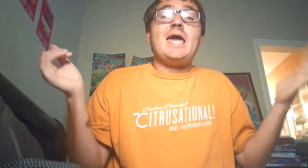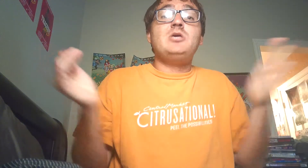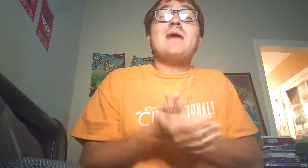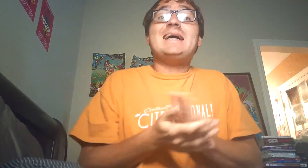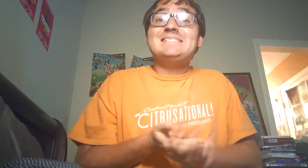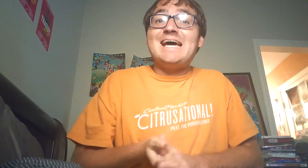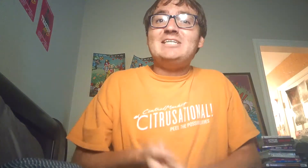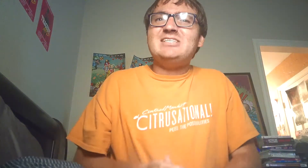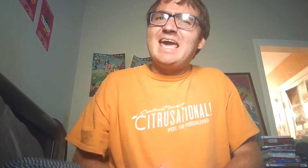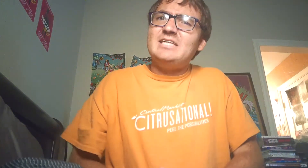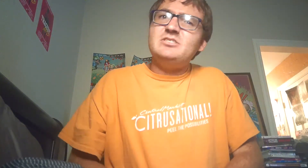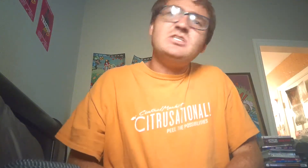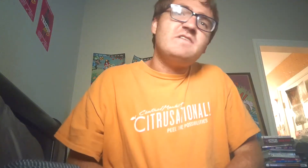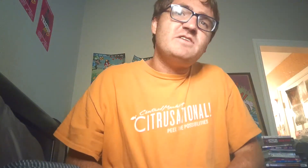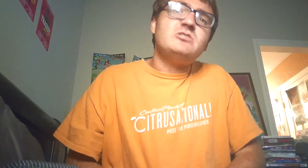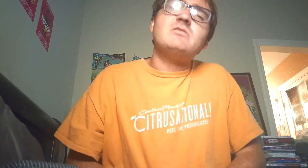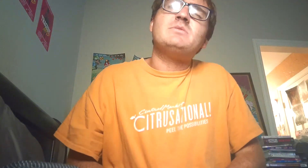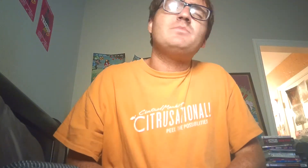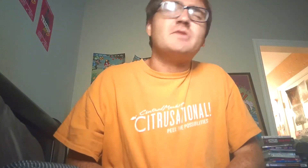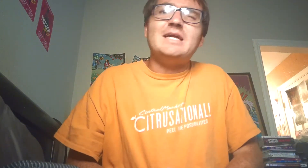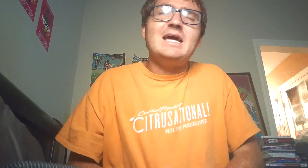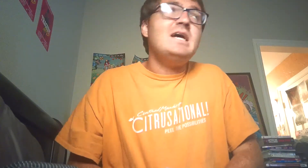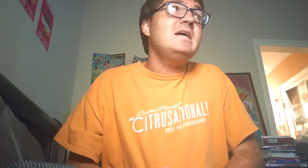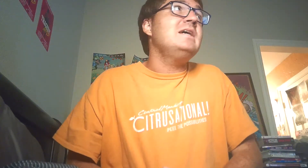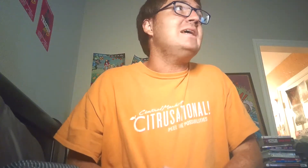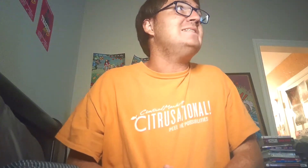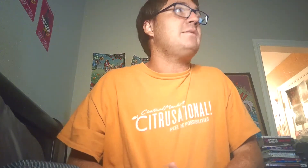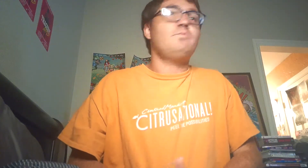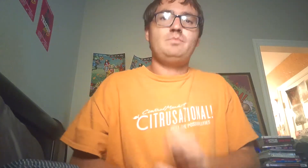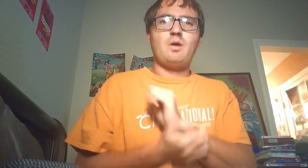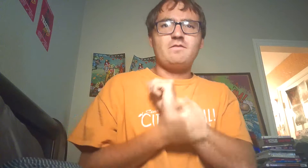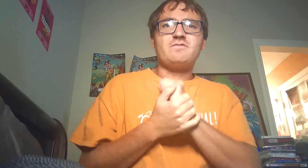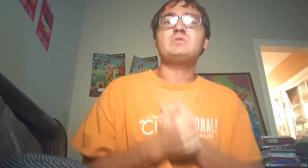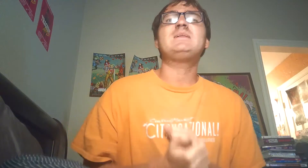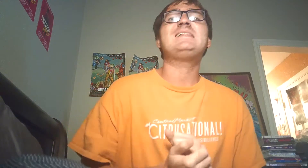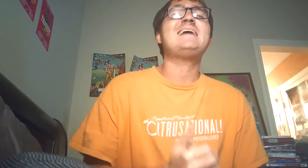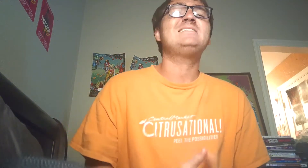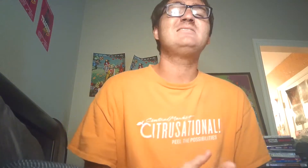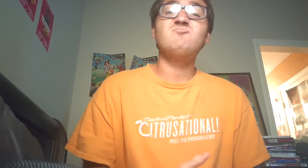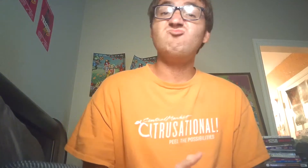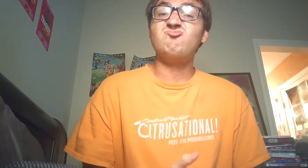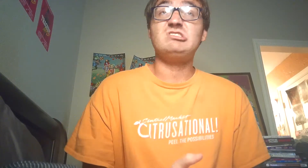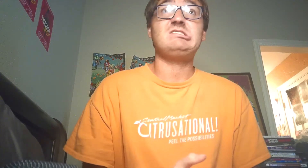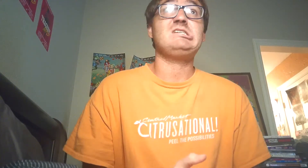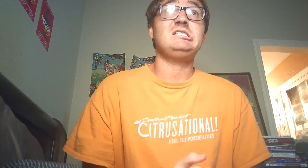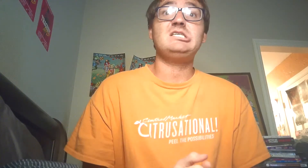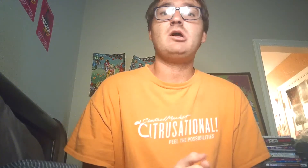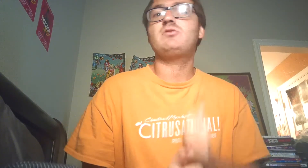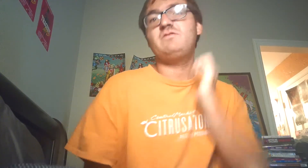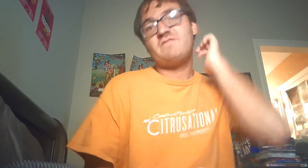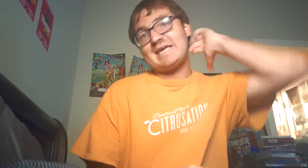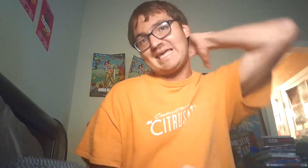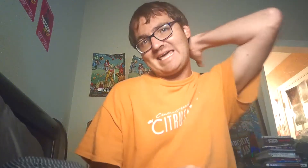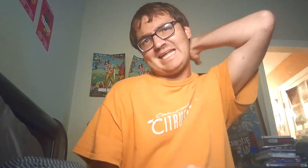you guys decided to cancel Chilling Adventures of Sabrina and say part four is gonna be the last season. Are you fucking kidding